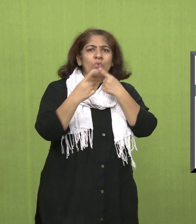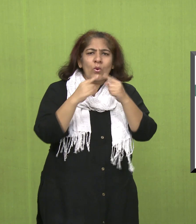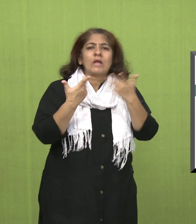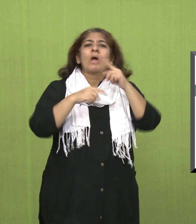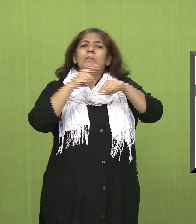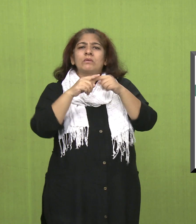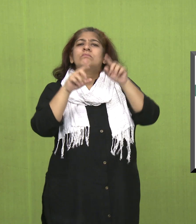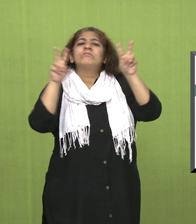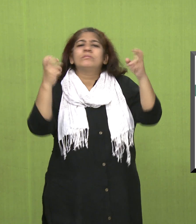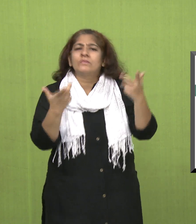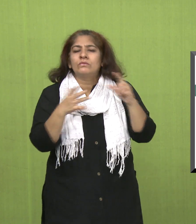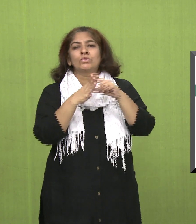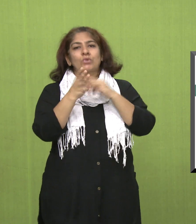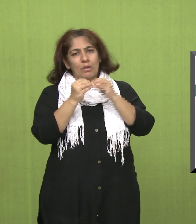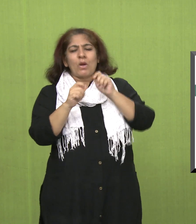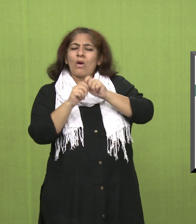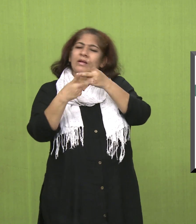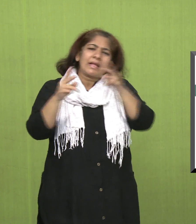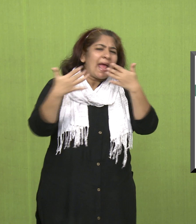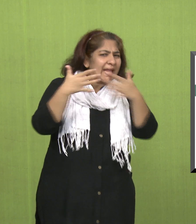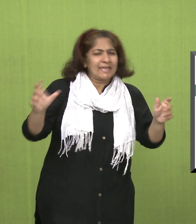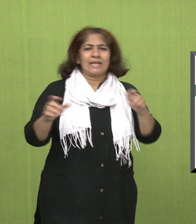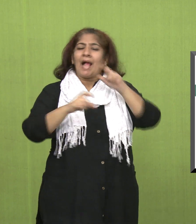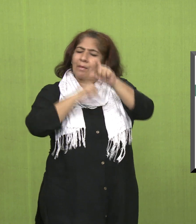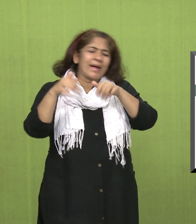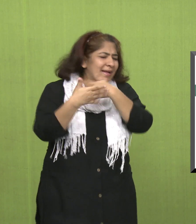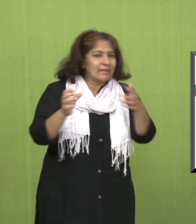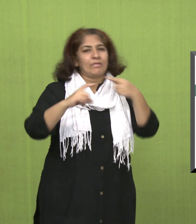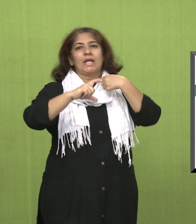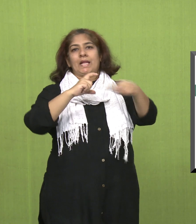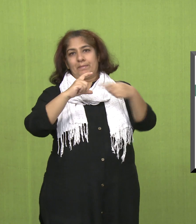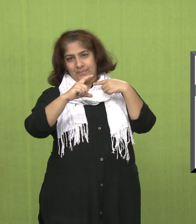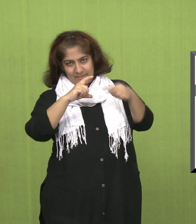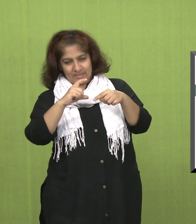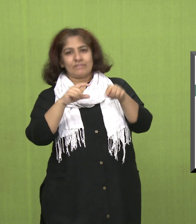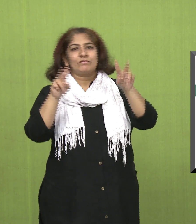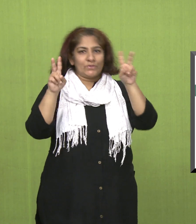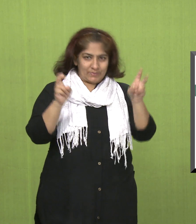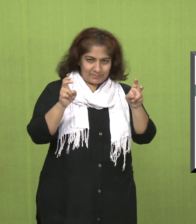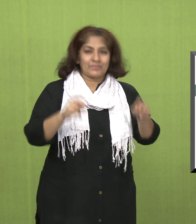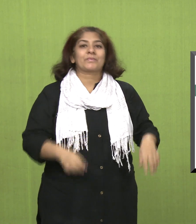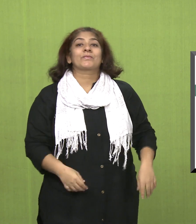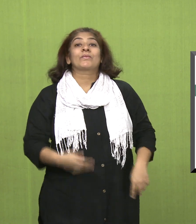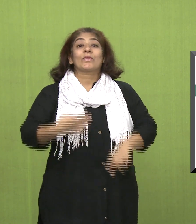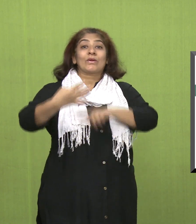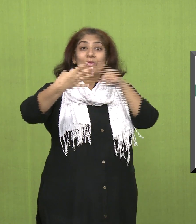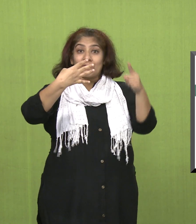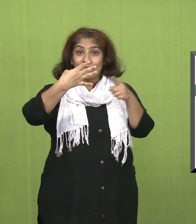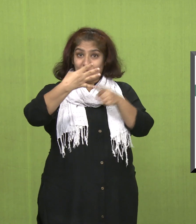And the third one is e-recruitment. E-recruitment is through e-method, electronic